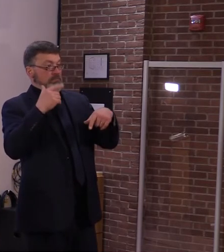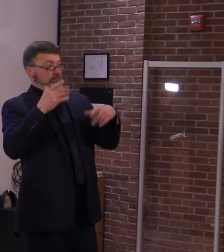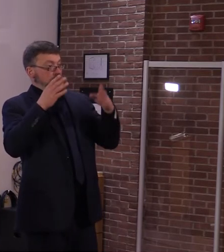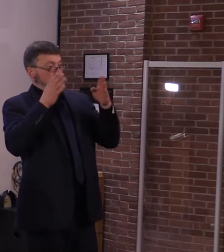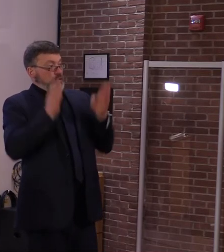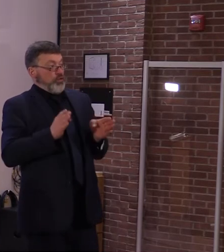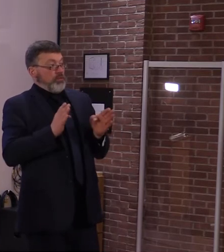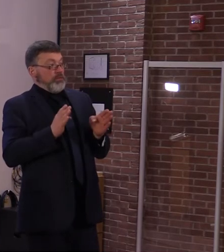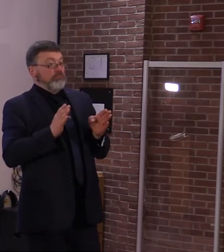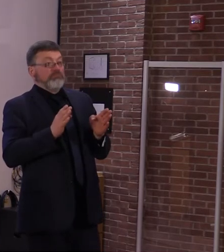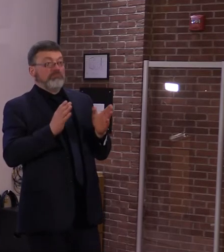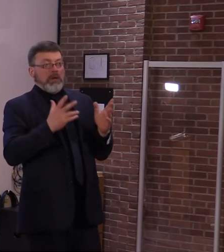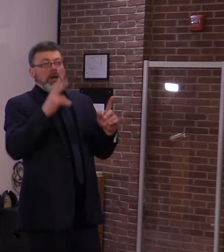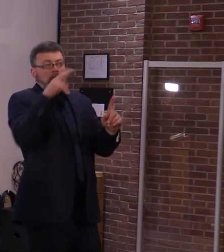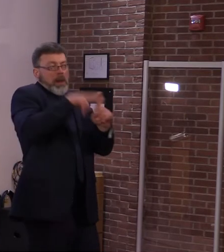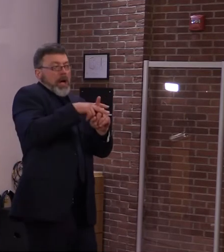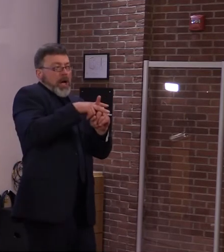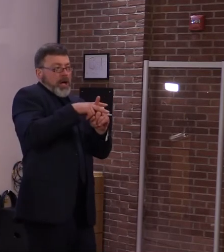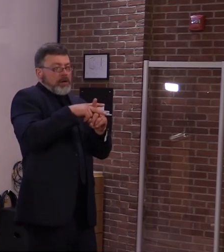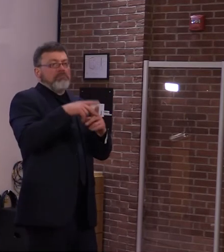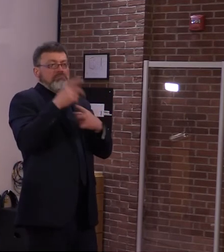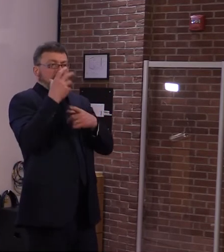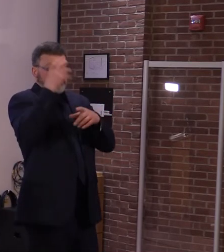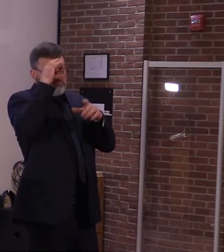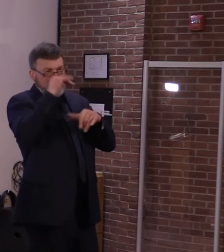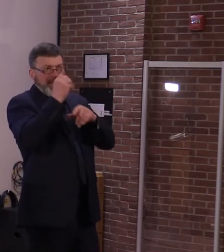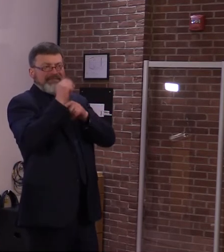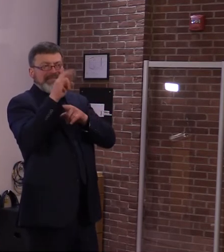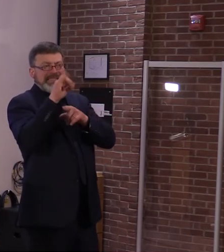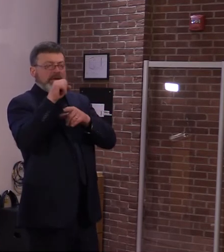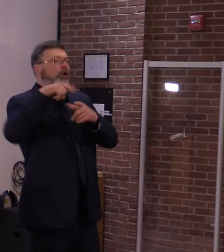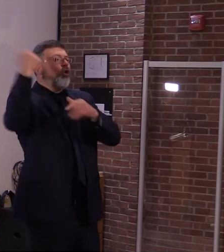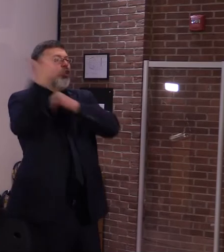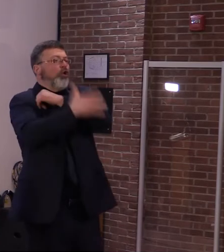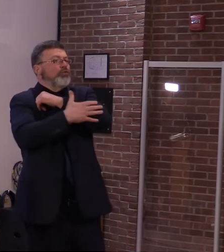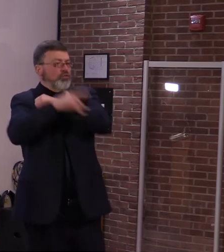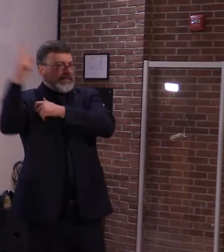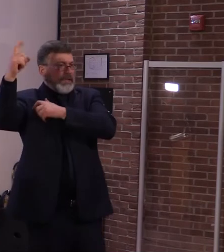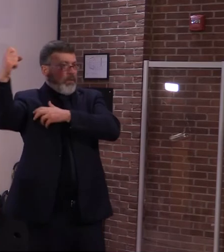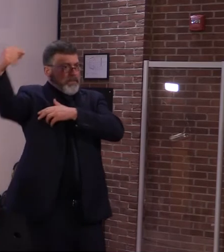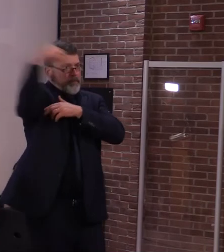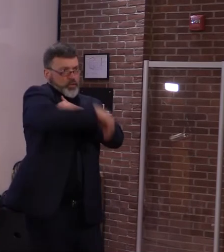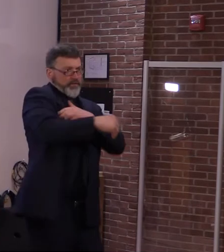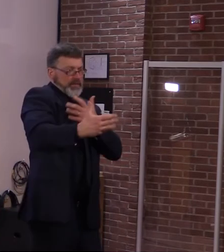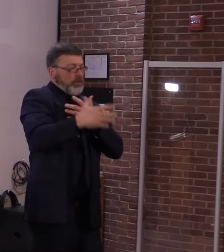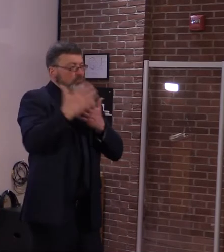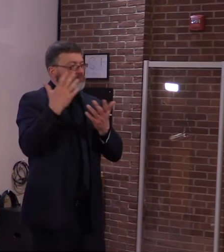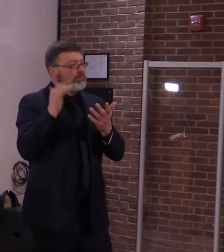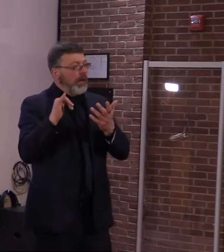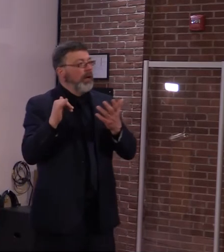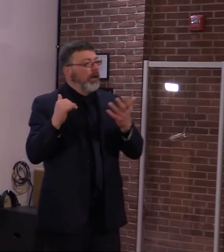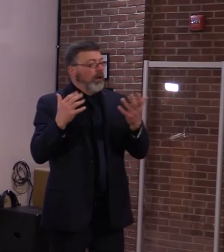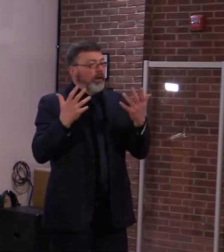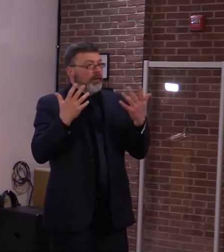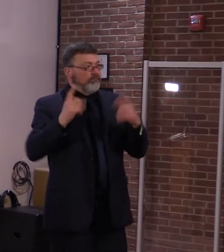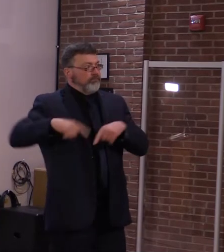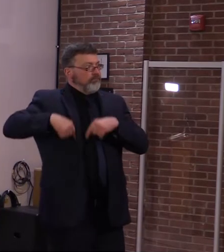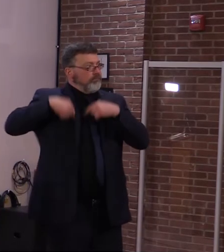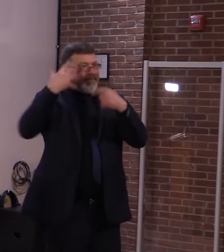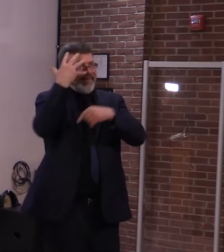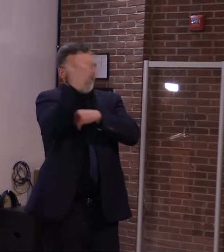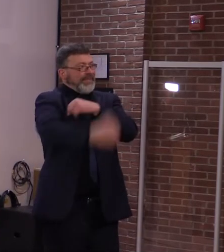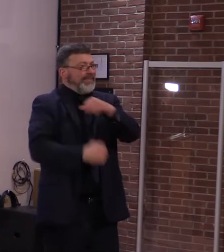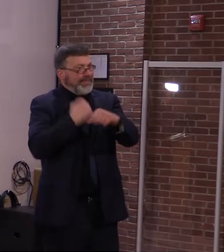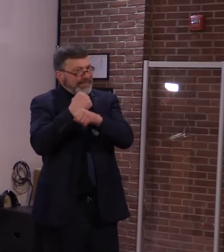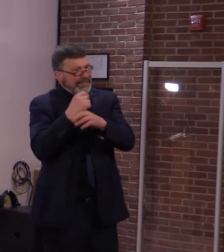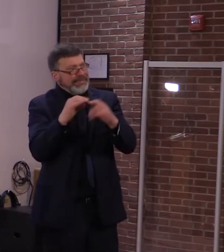well. So if they were unable to get their immigration status, that really puts the projects in a bind as well. That was